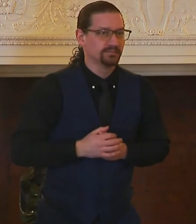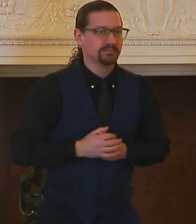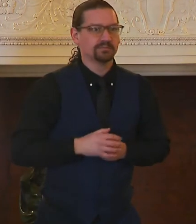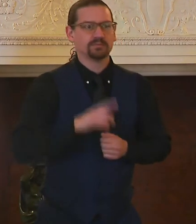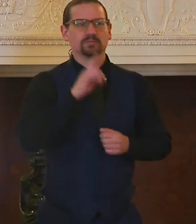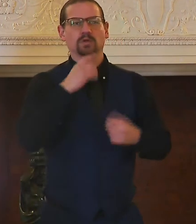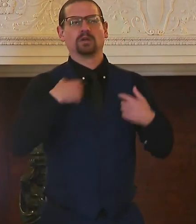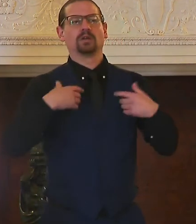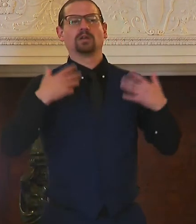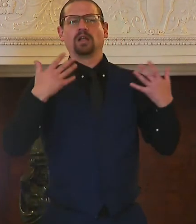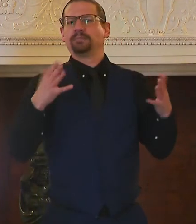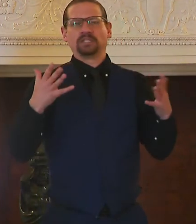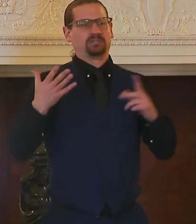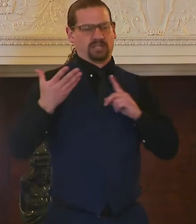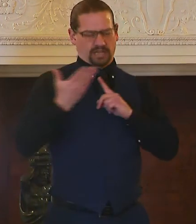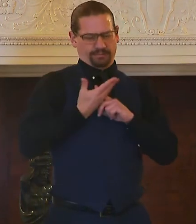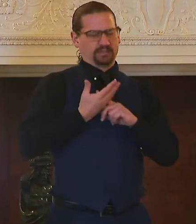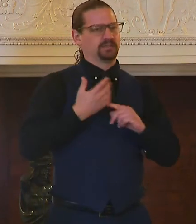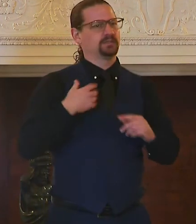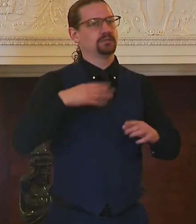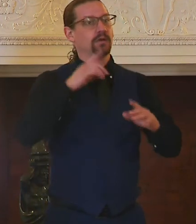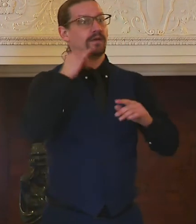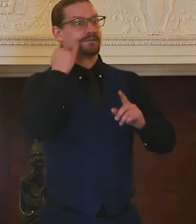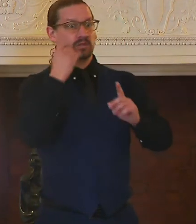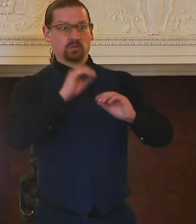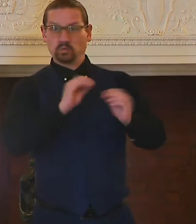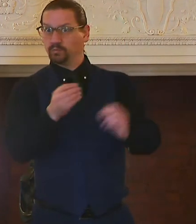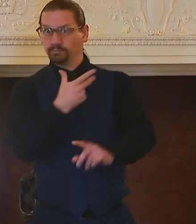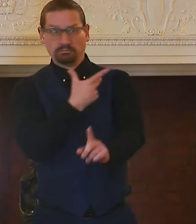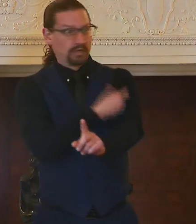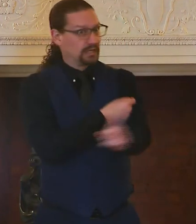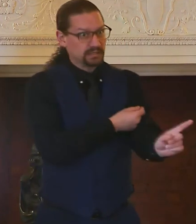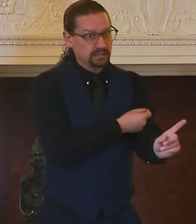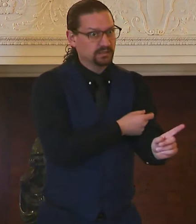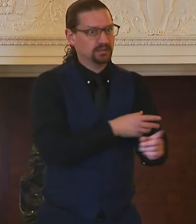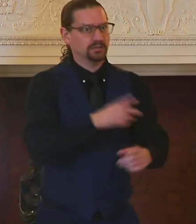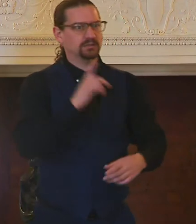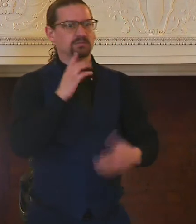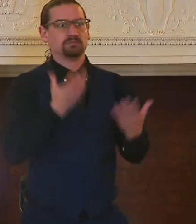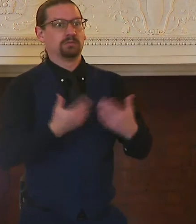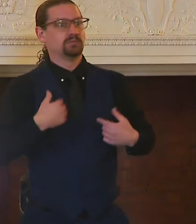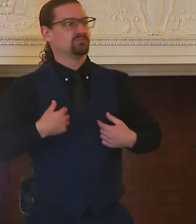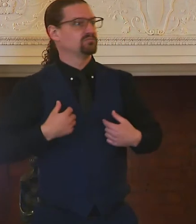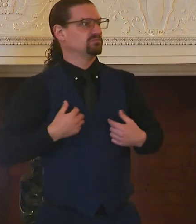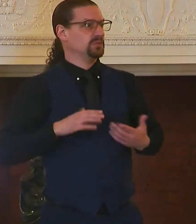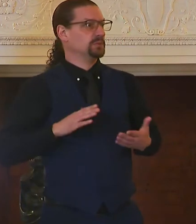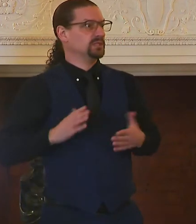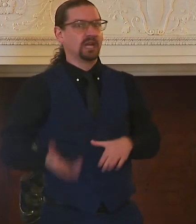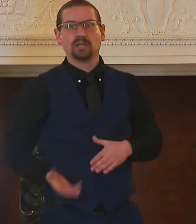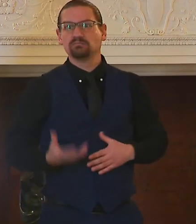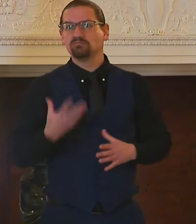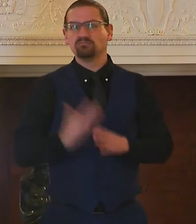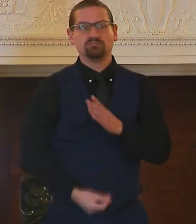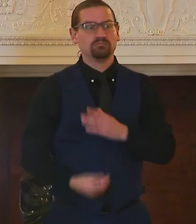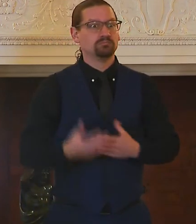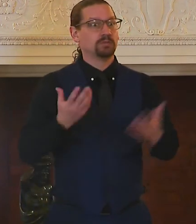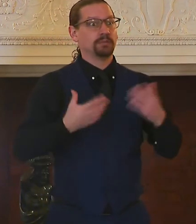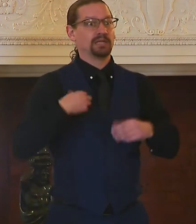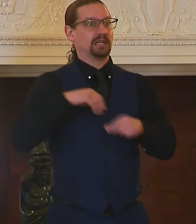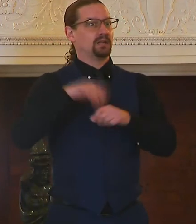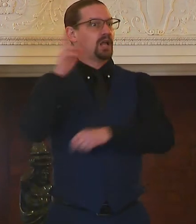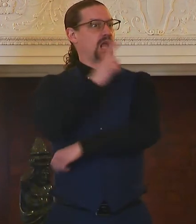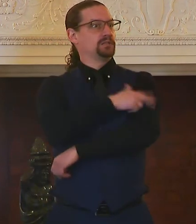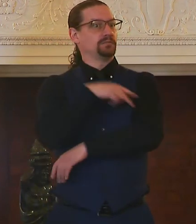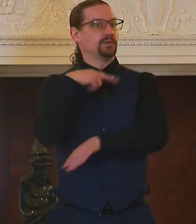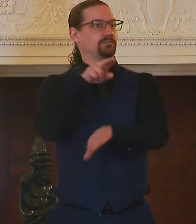had not gotten my vaccine and my booster, I probably would have been one of those cases that ended up in the hospital. So once